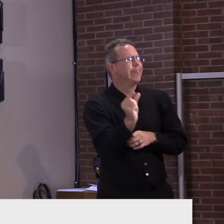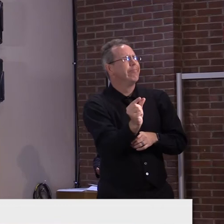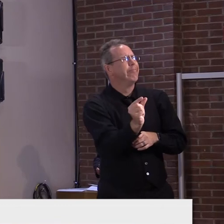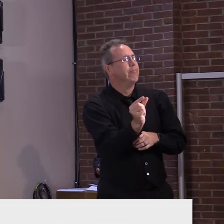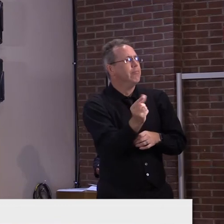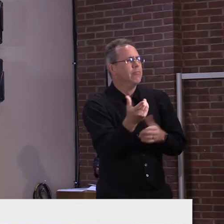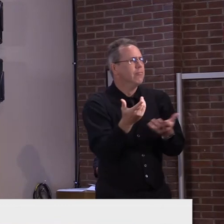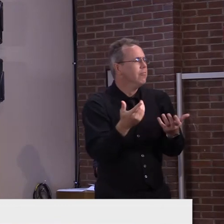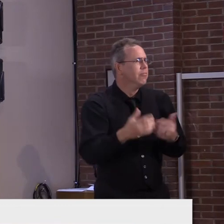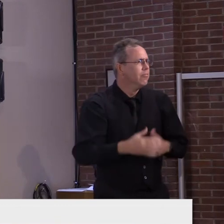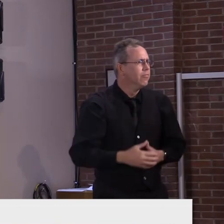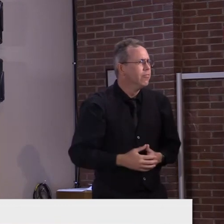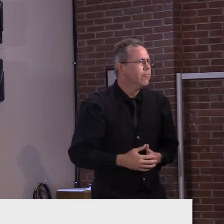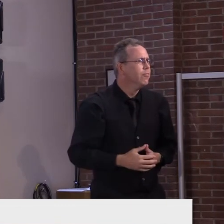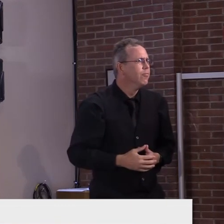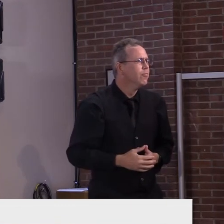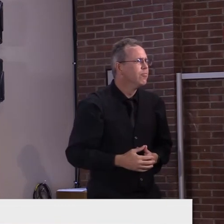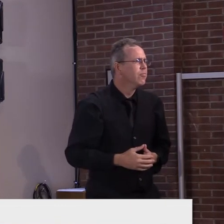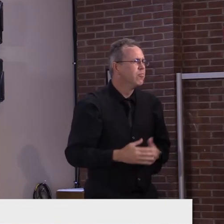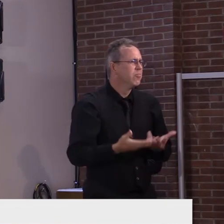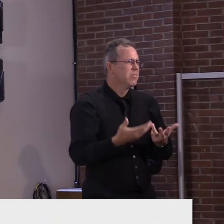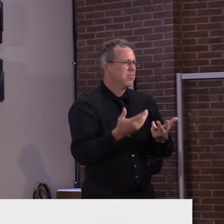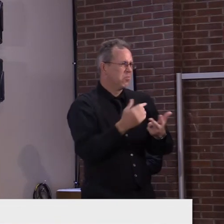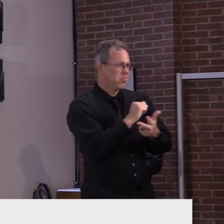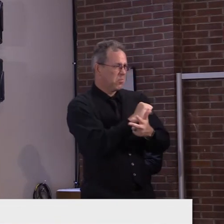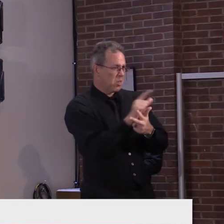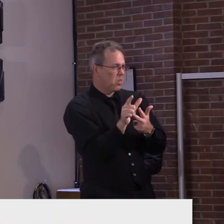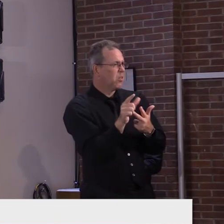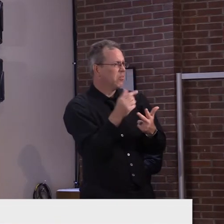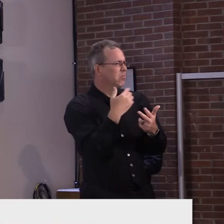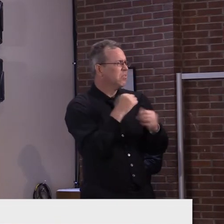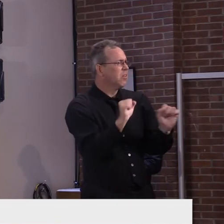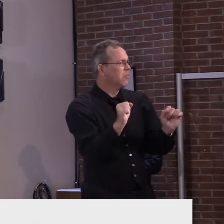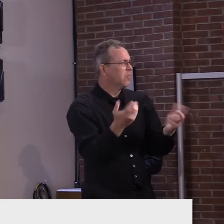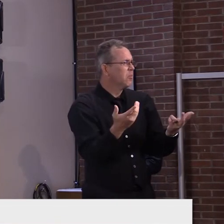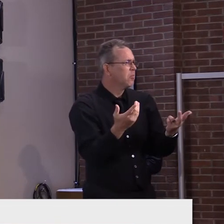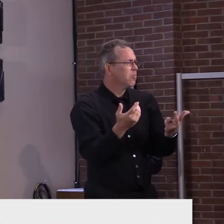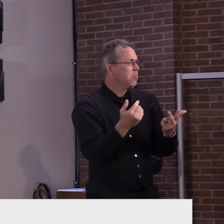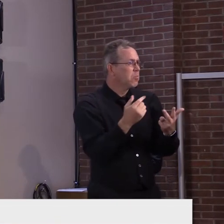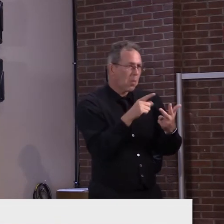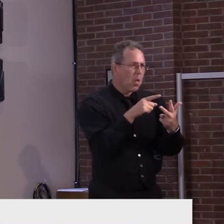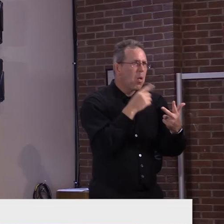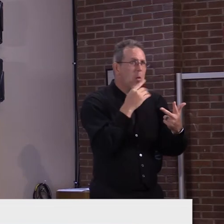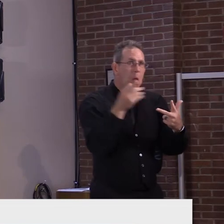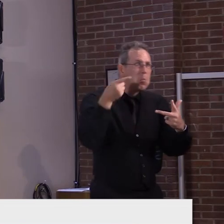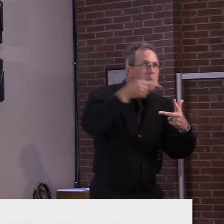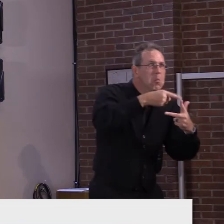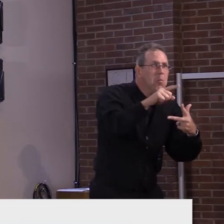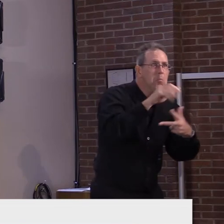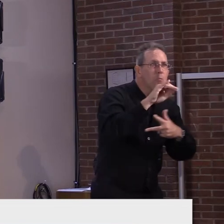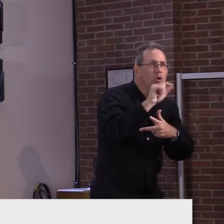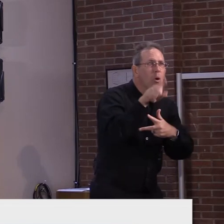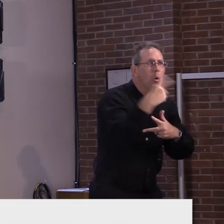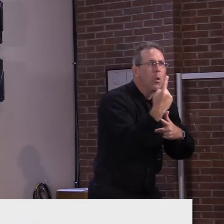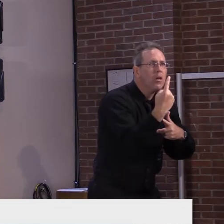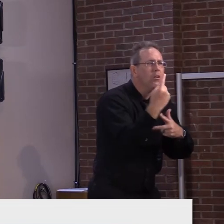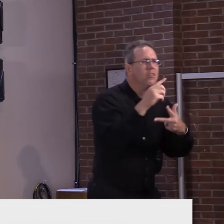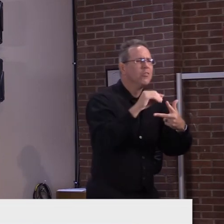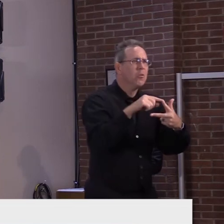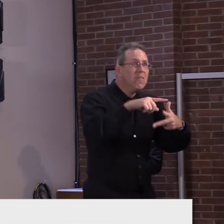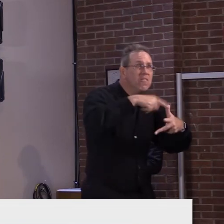to do or not do in future planning or in future decision making. These are all excellent